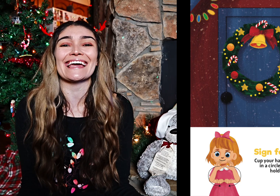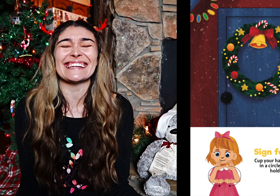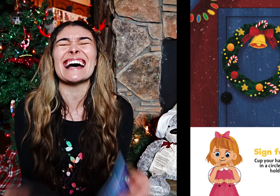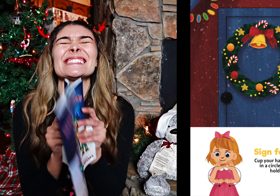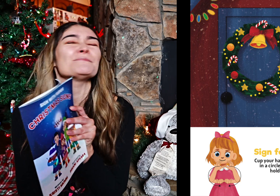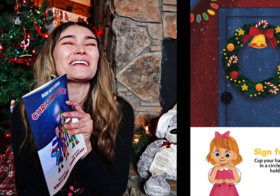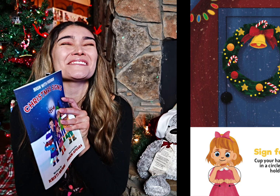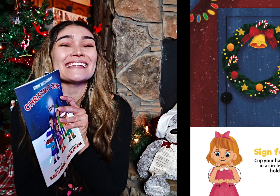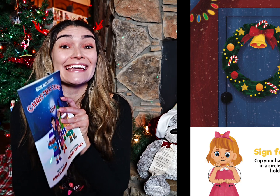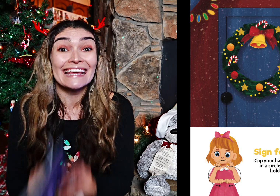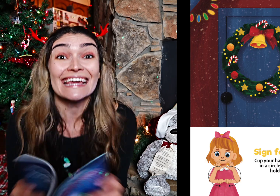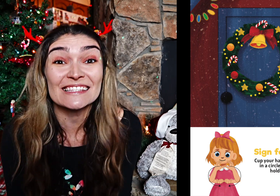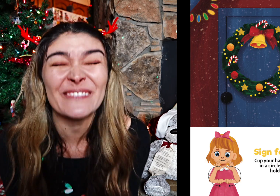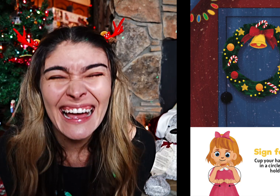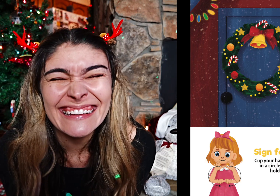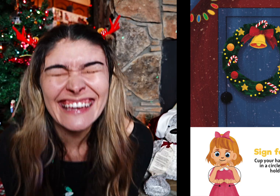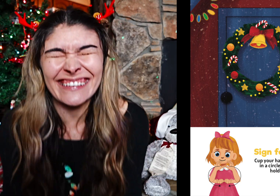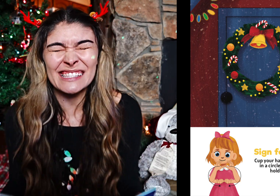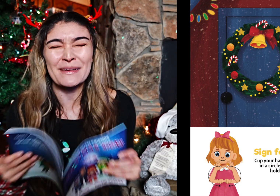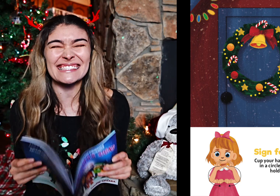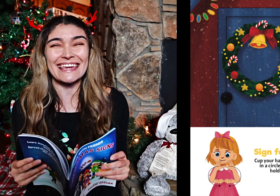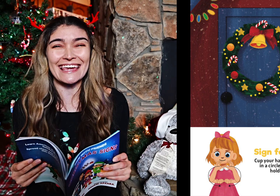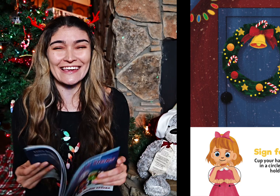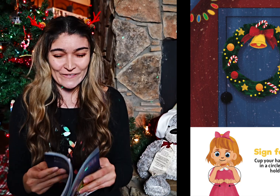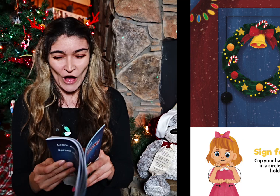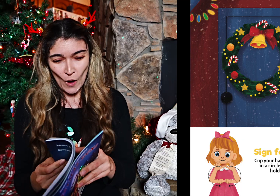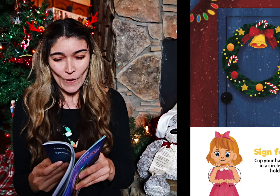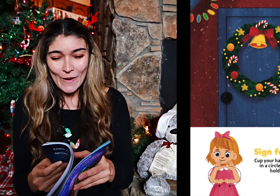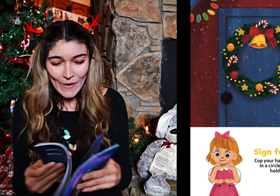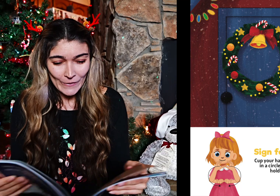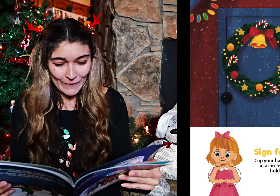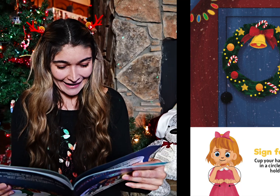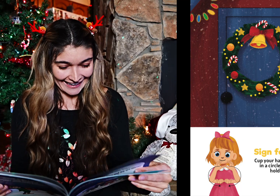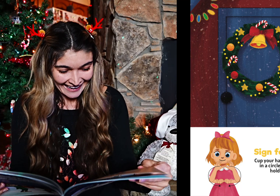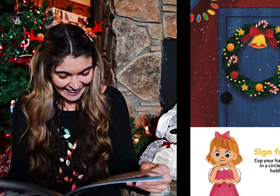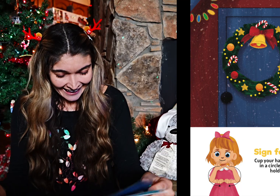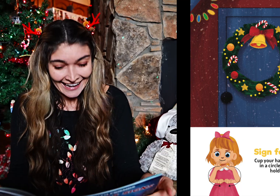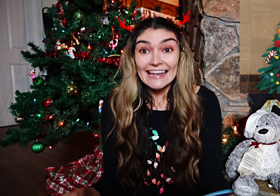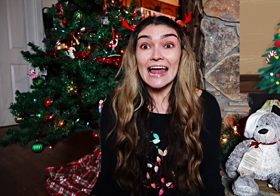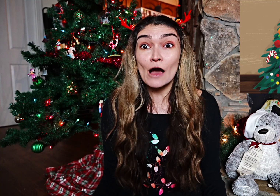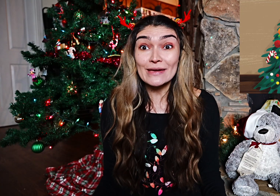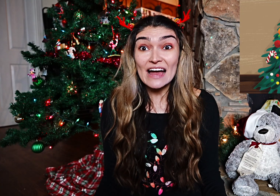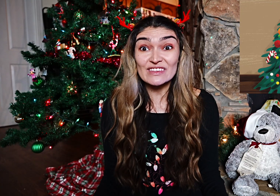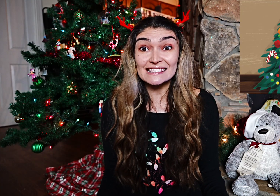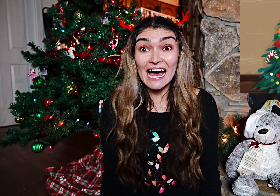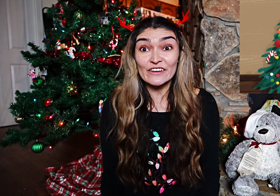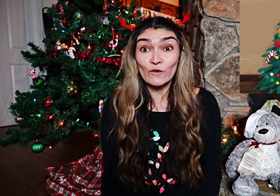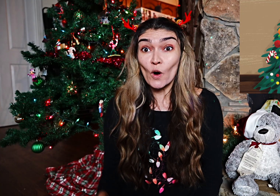A special night. It's finally Christmas Eve. Woohoo! Now we have the sign